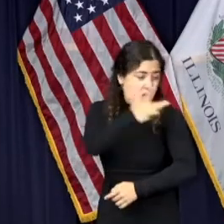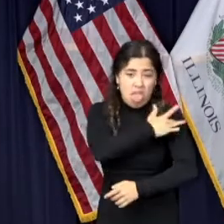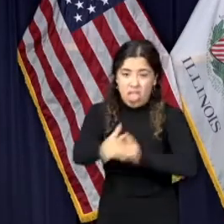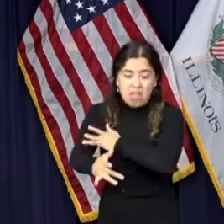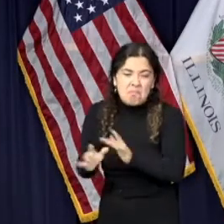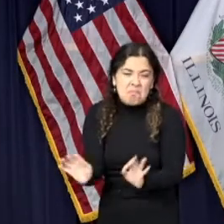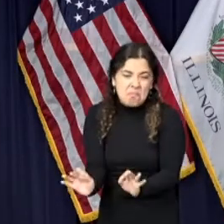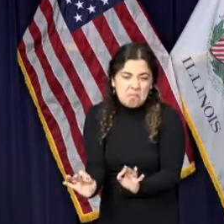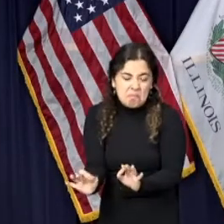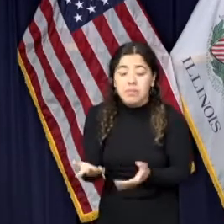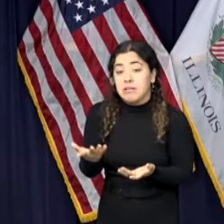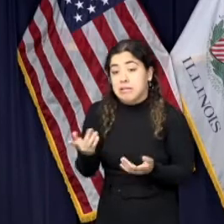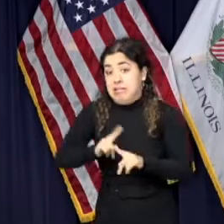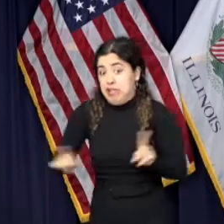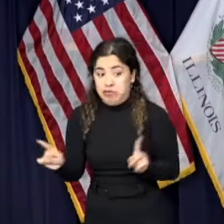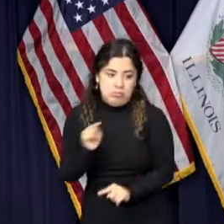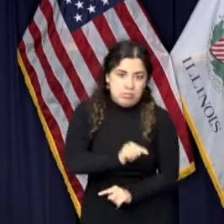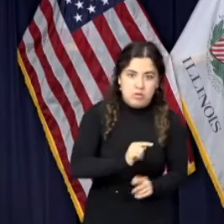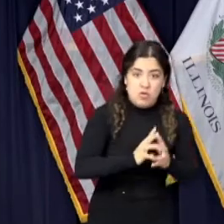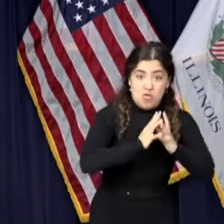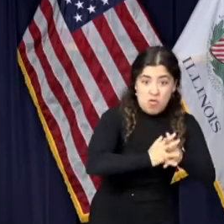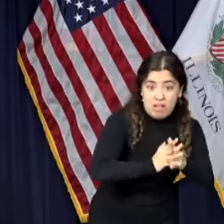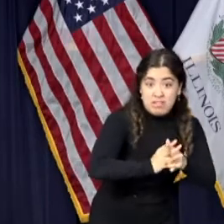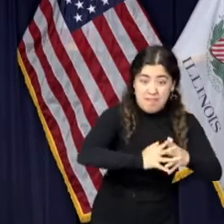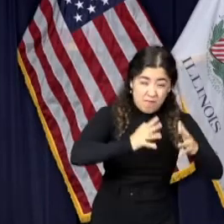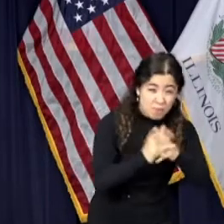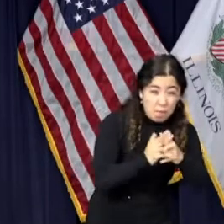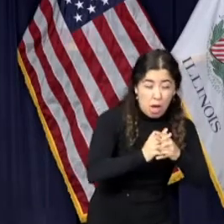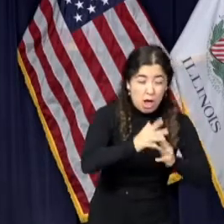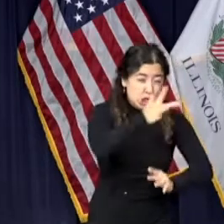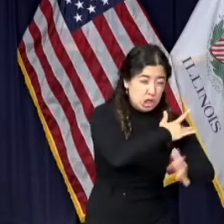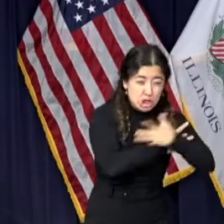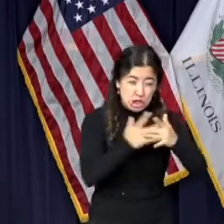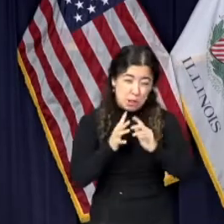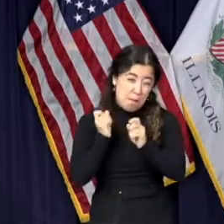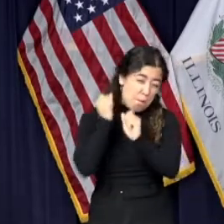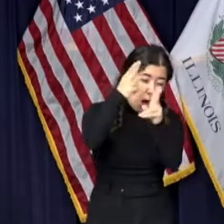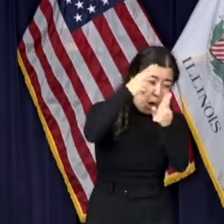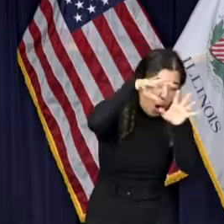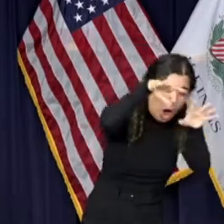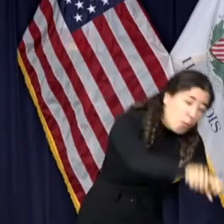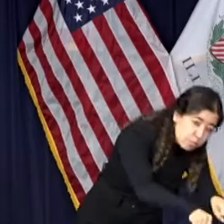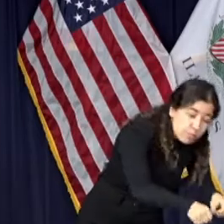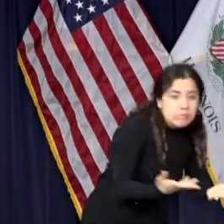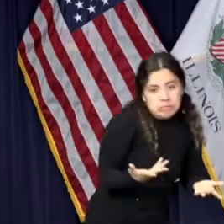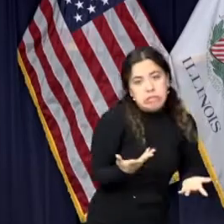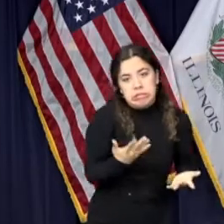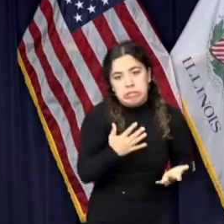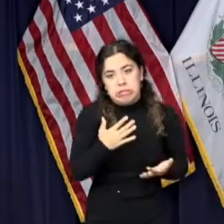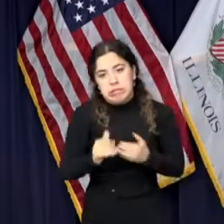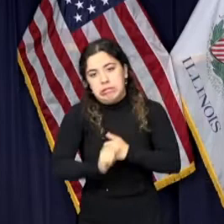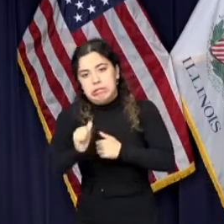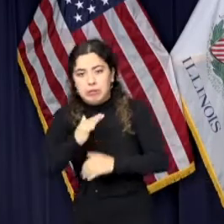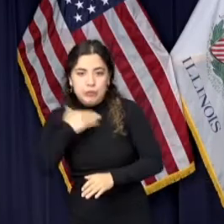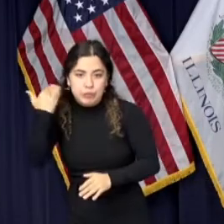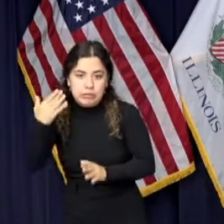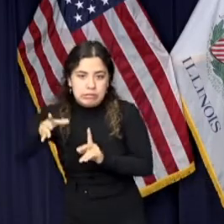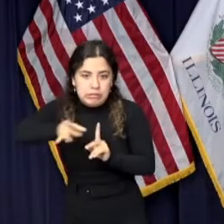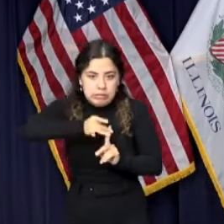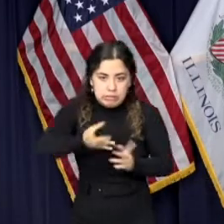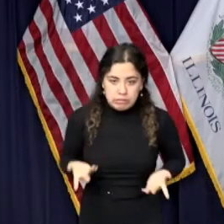wrestling and football. That differentiation is reflected in these guidelines, which categorize each sport into